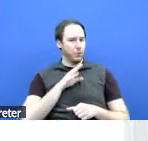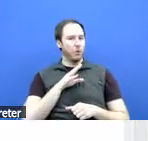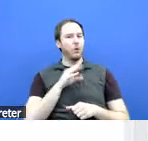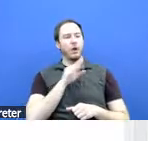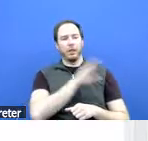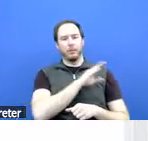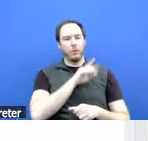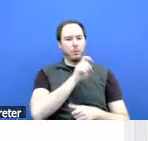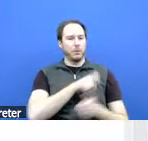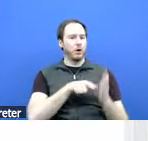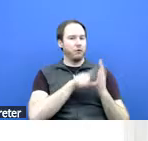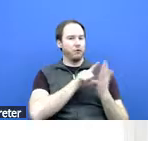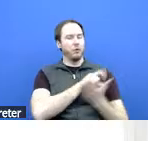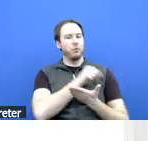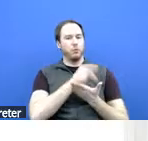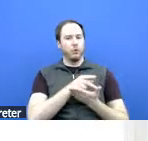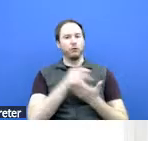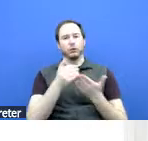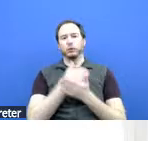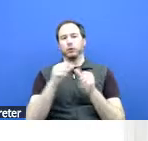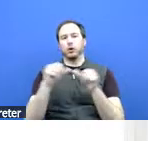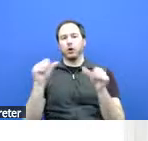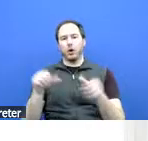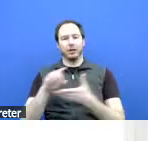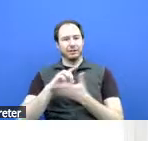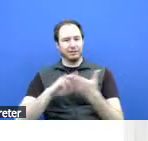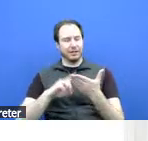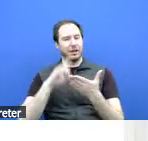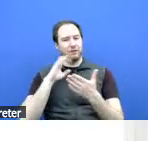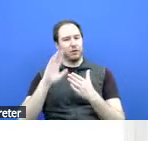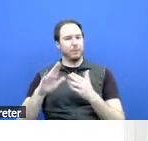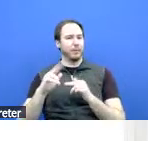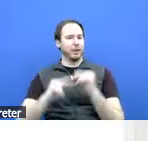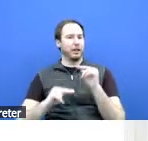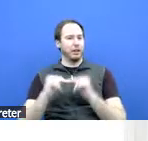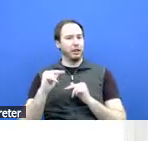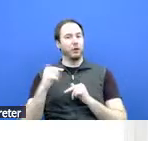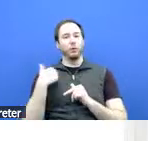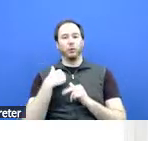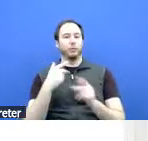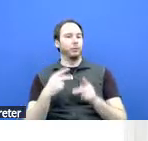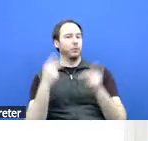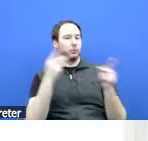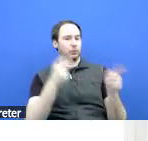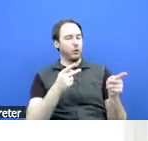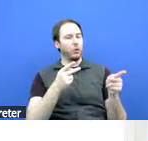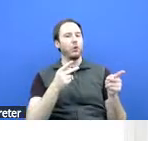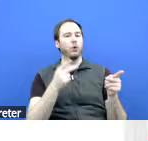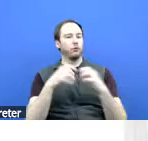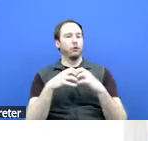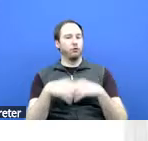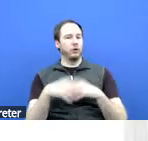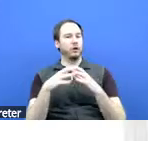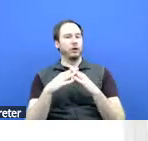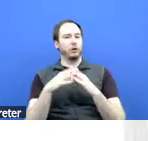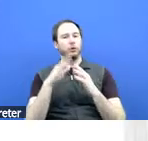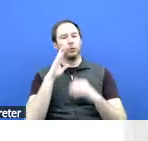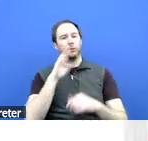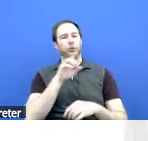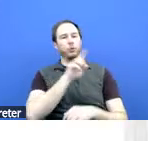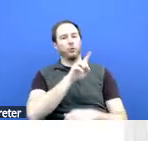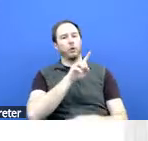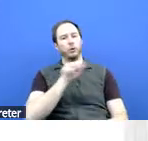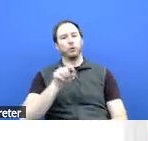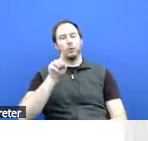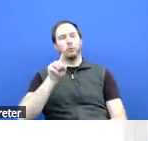that board of the new architectural design of the building. The proposed building to be reconstructed will be 1 to